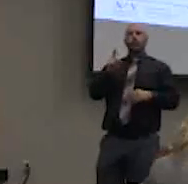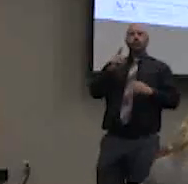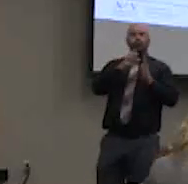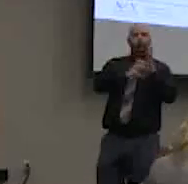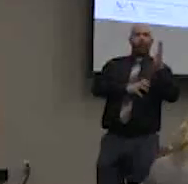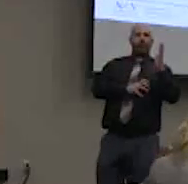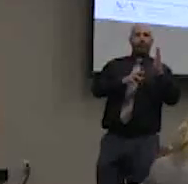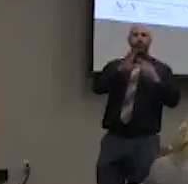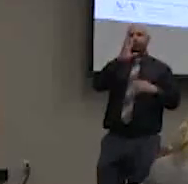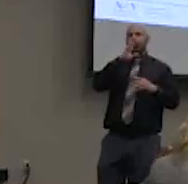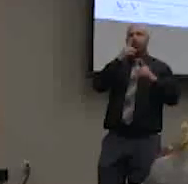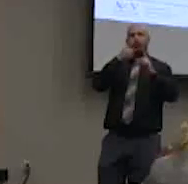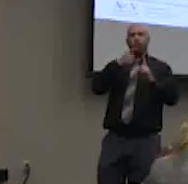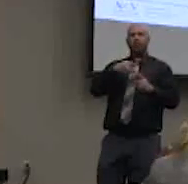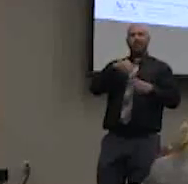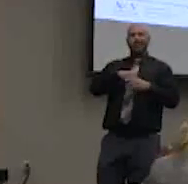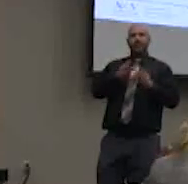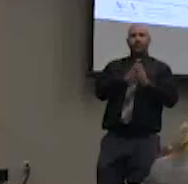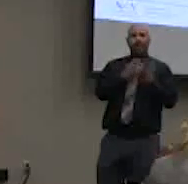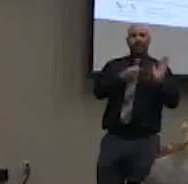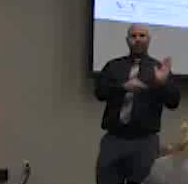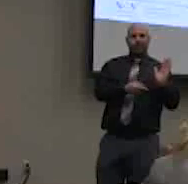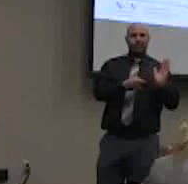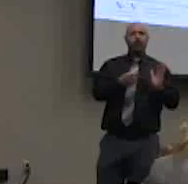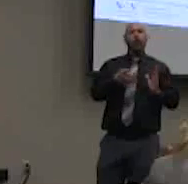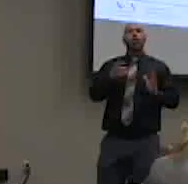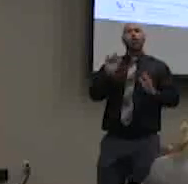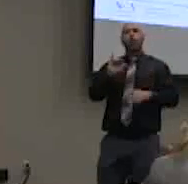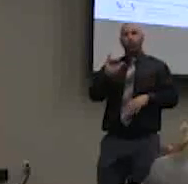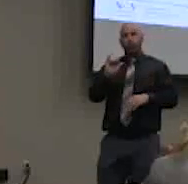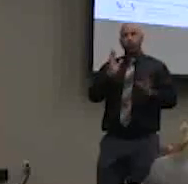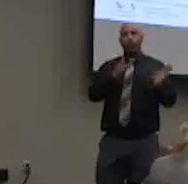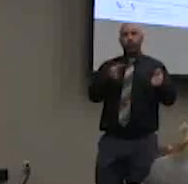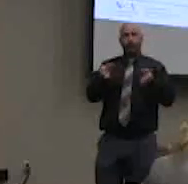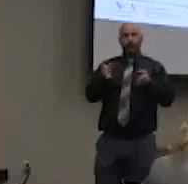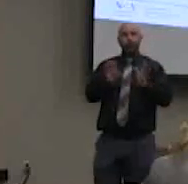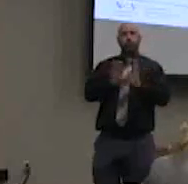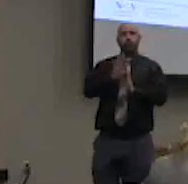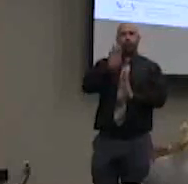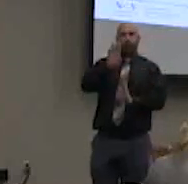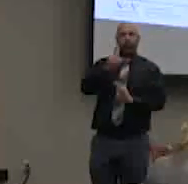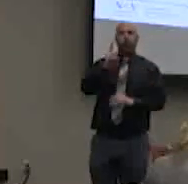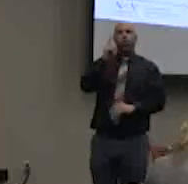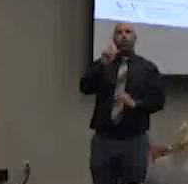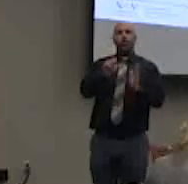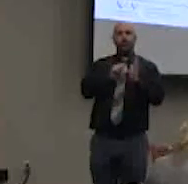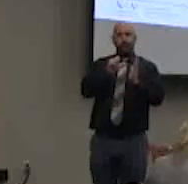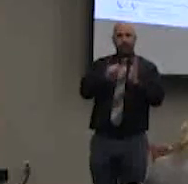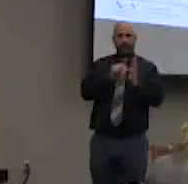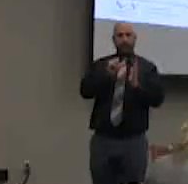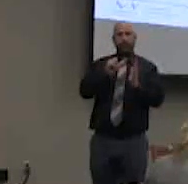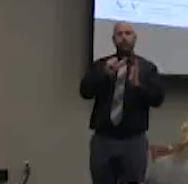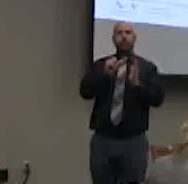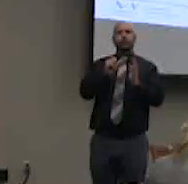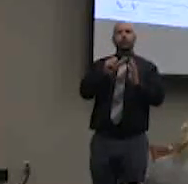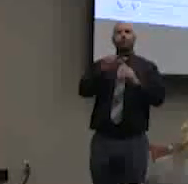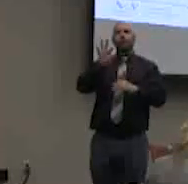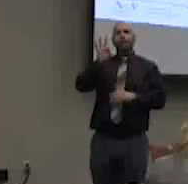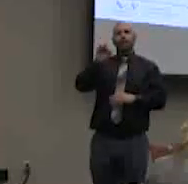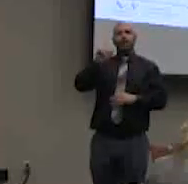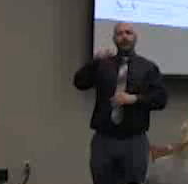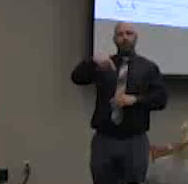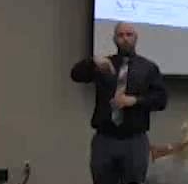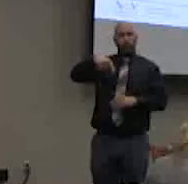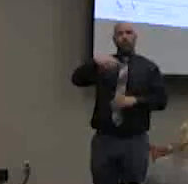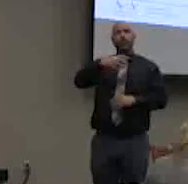packet. We also are planning to create a one-pager, frequently asked questions, and a PowerPoint